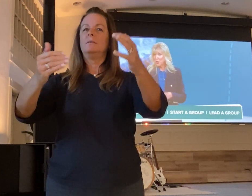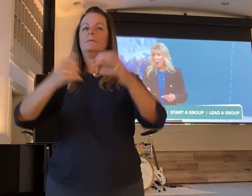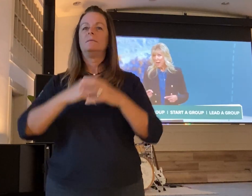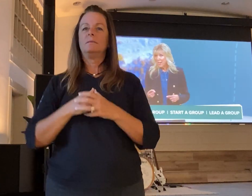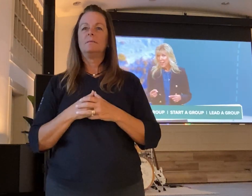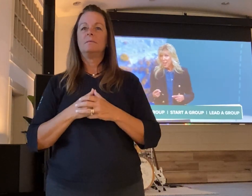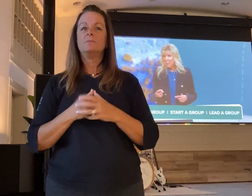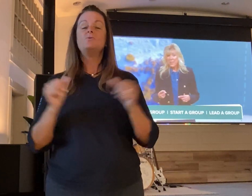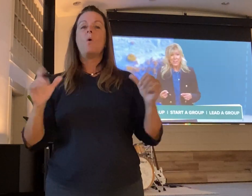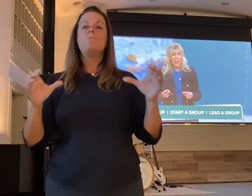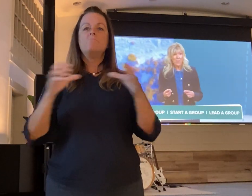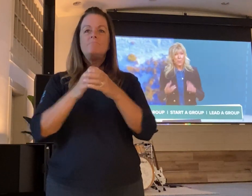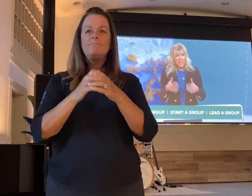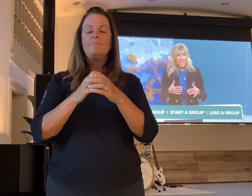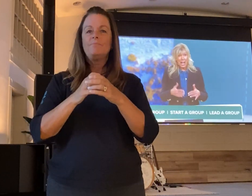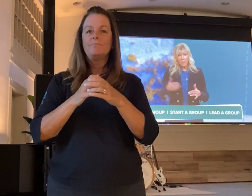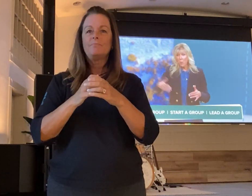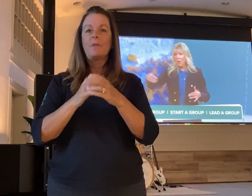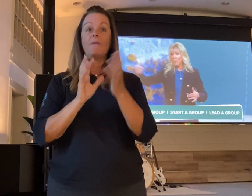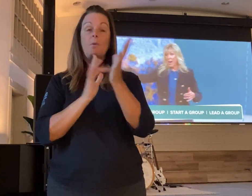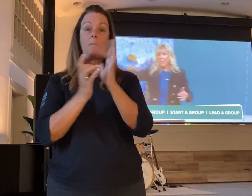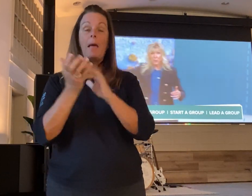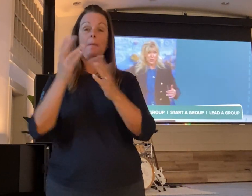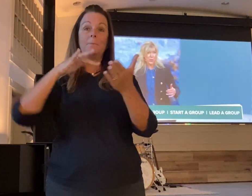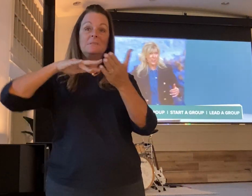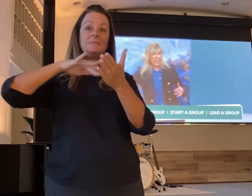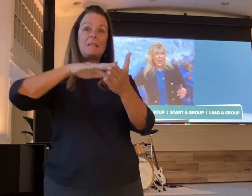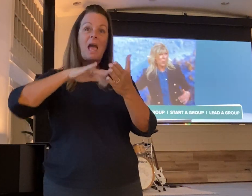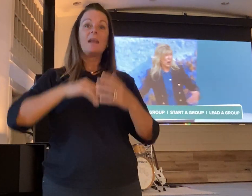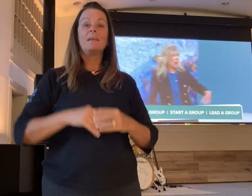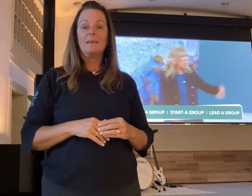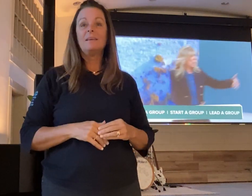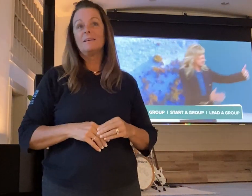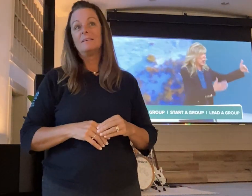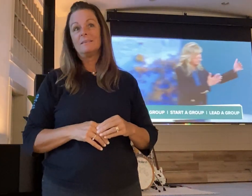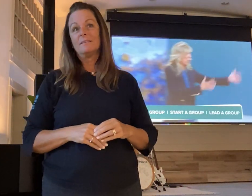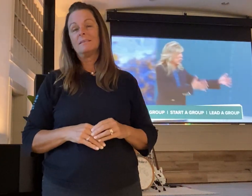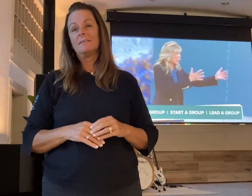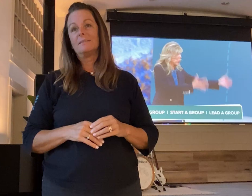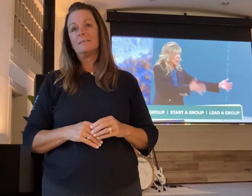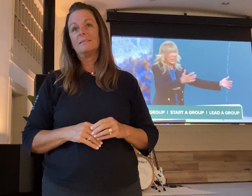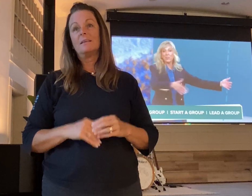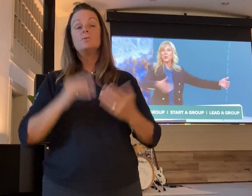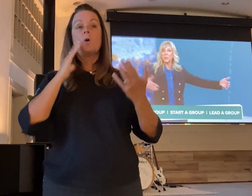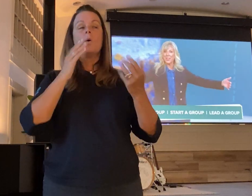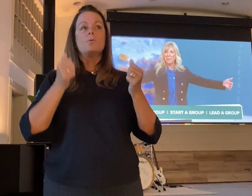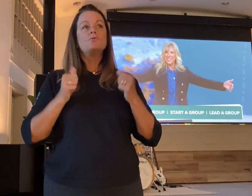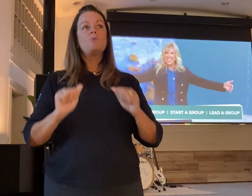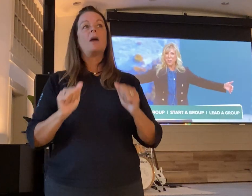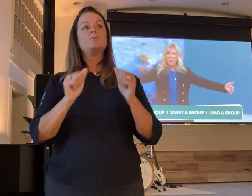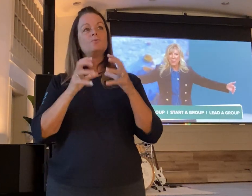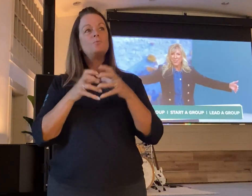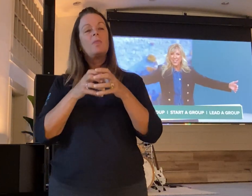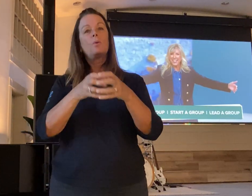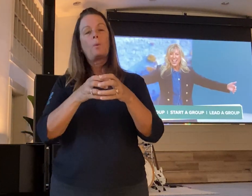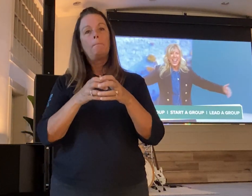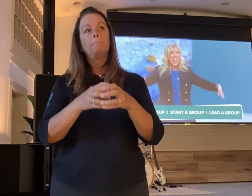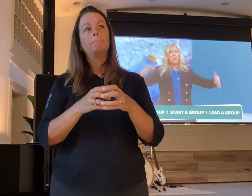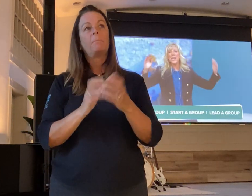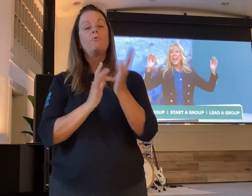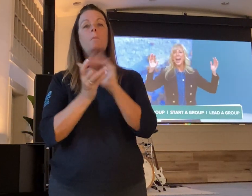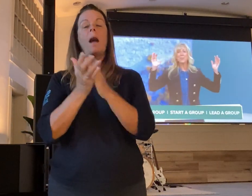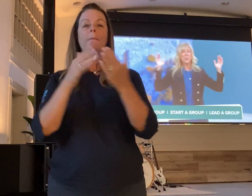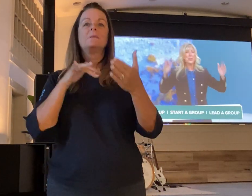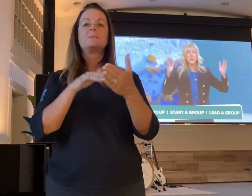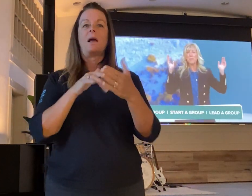know unless you try. Because for me, everyone in my inner circle today were at one point part of an organized group that I was in for Bible